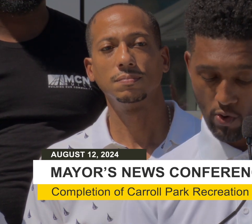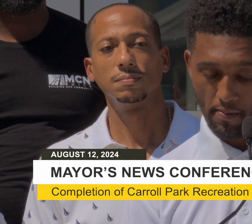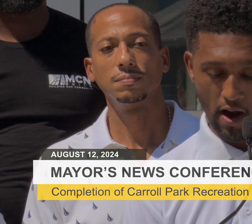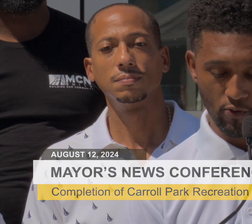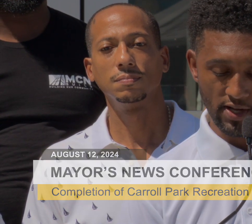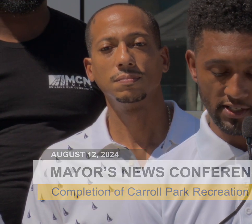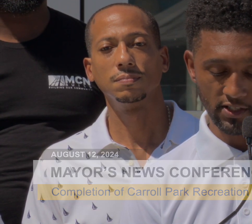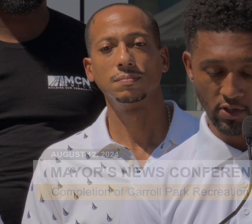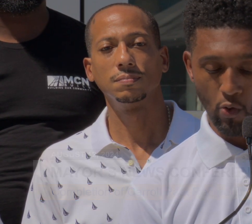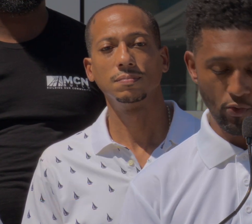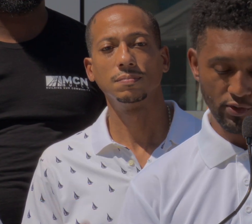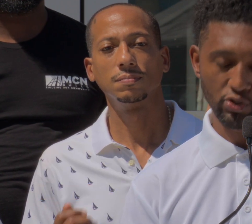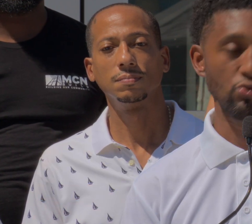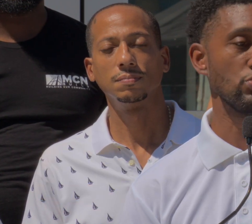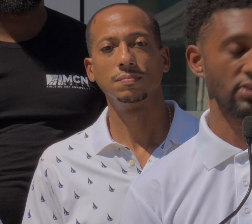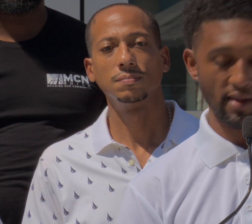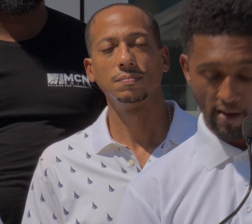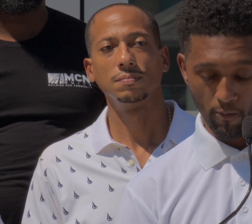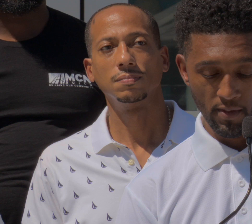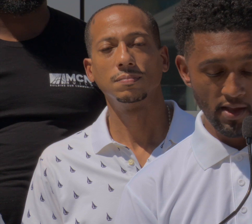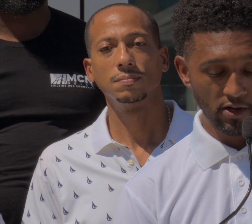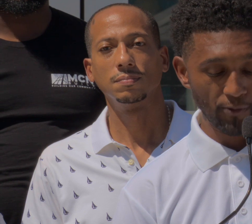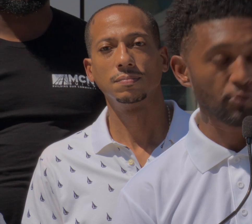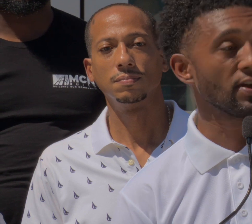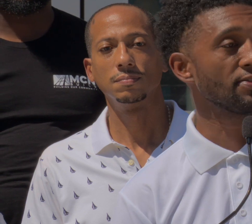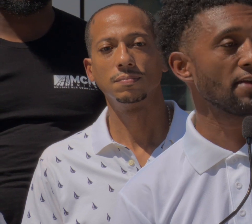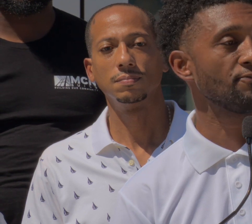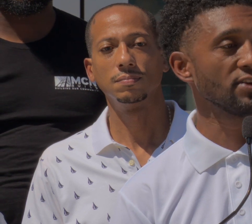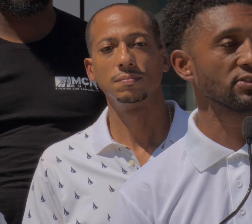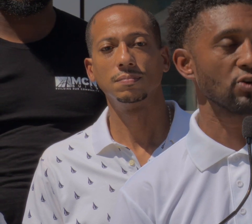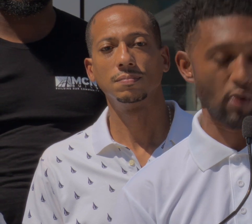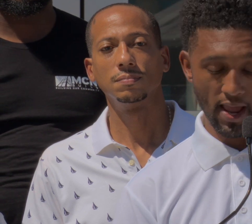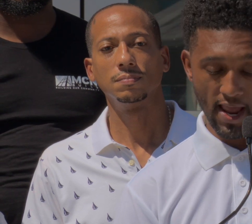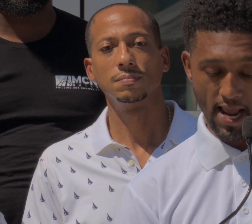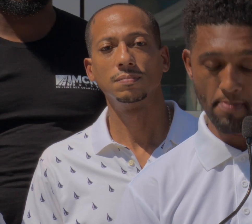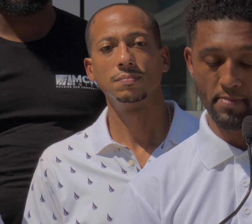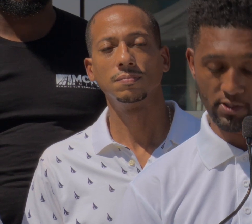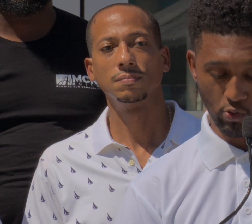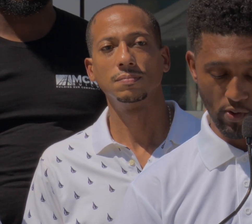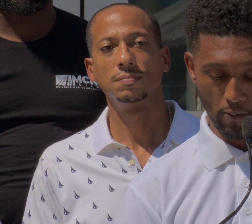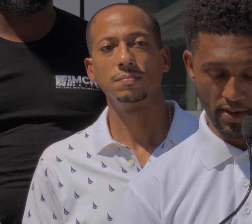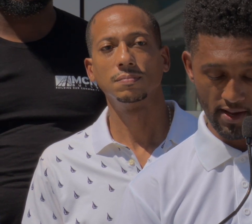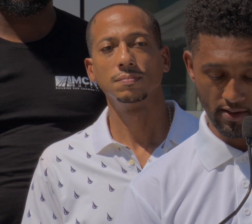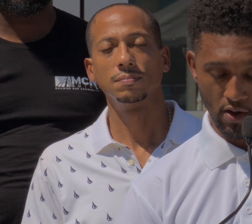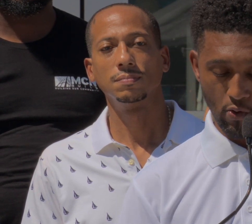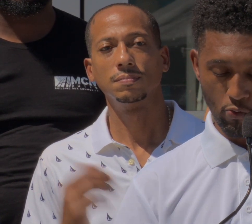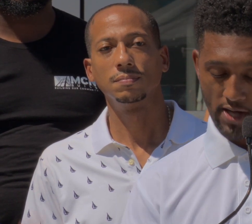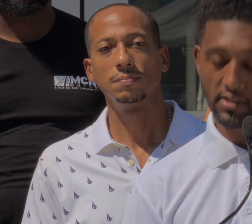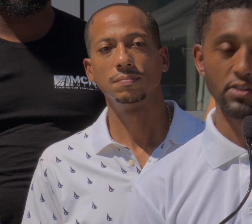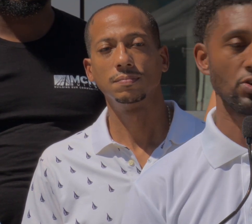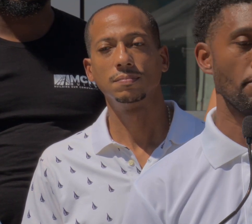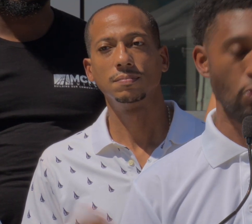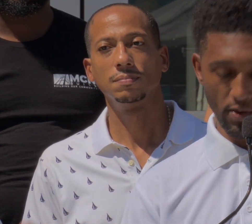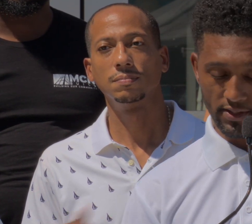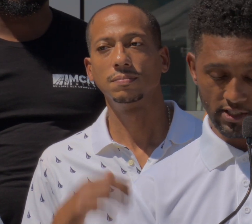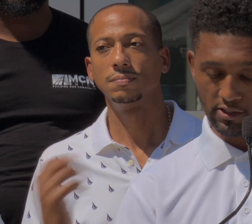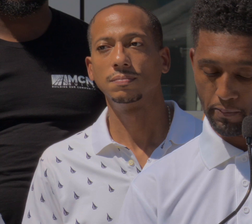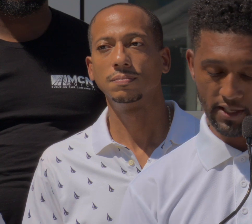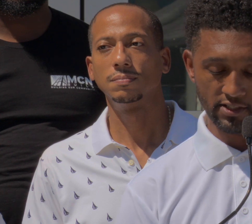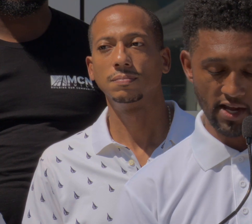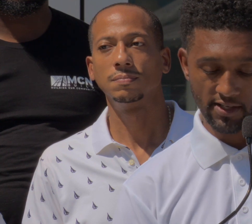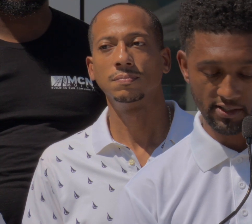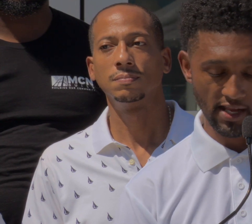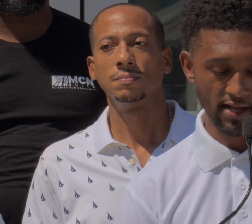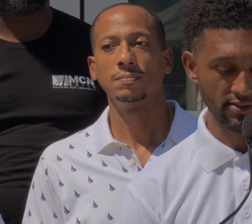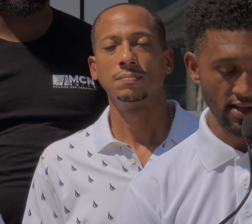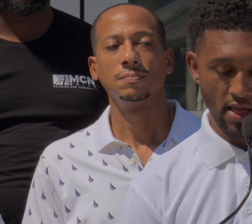to equip our residents with the tools to help cultivate their physical and mental well-being. Rec centers are more than just a